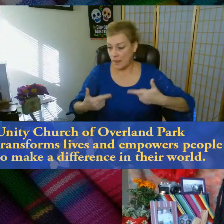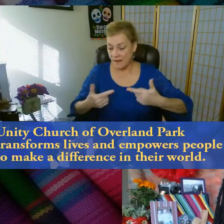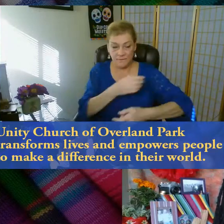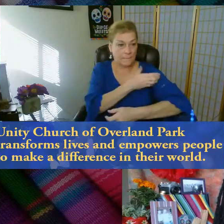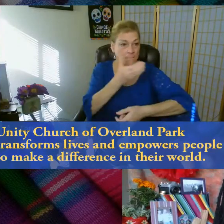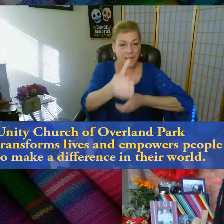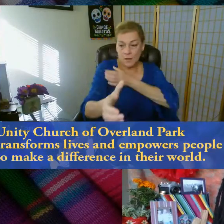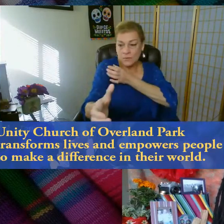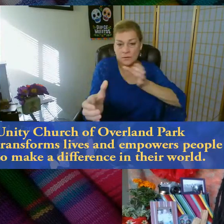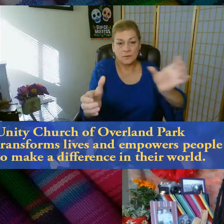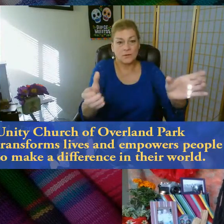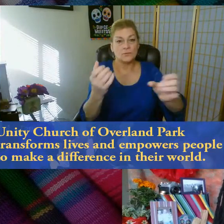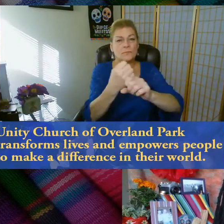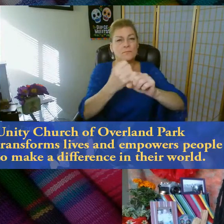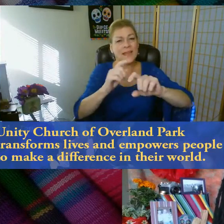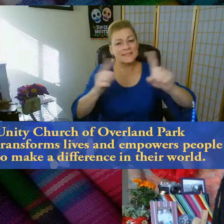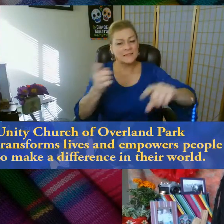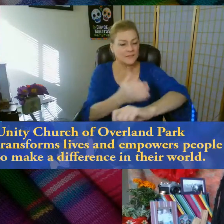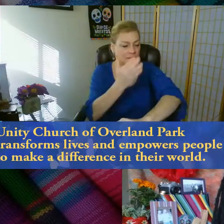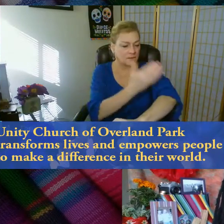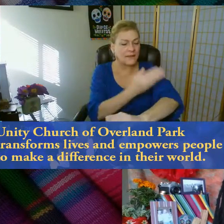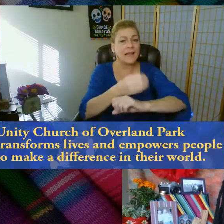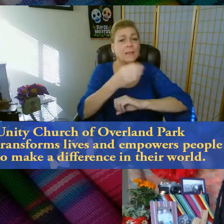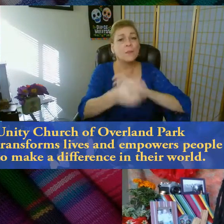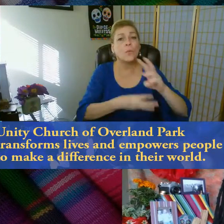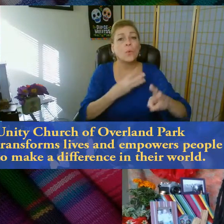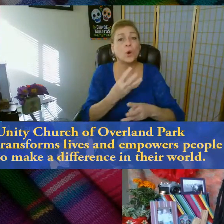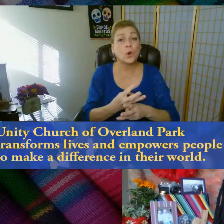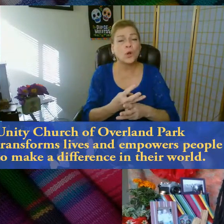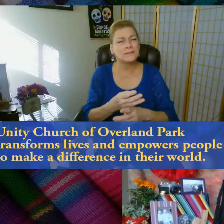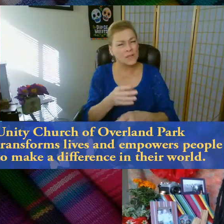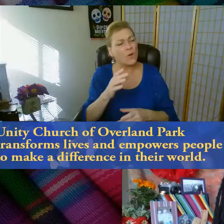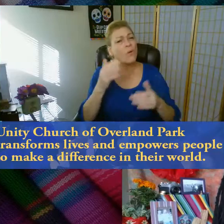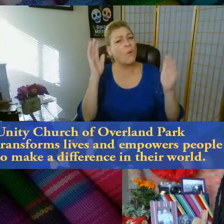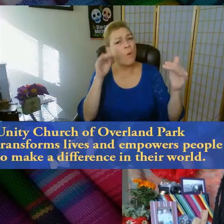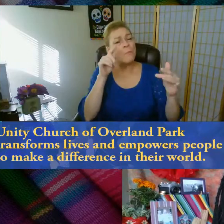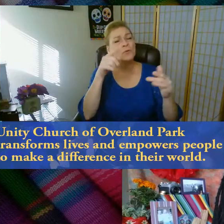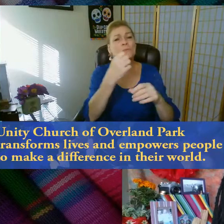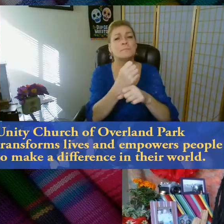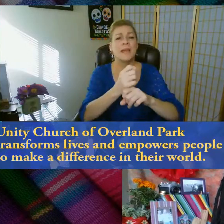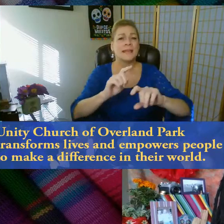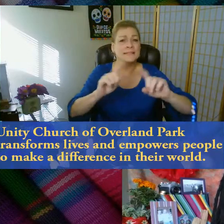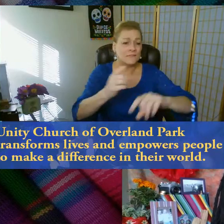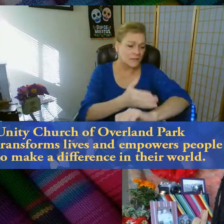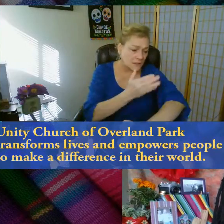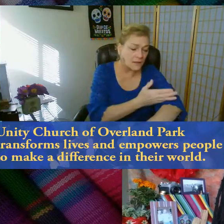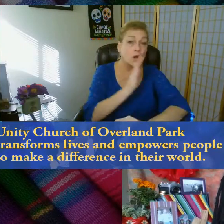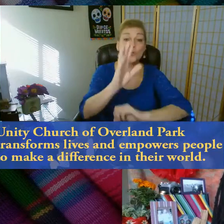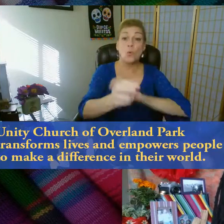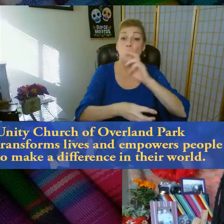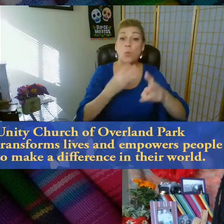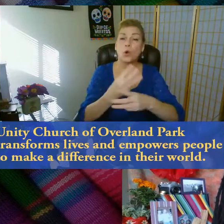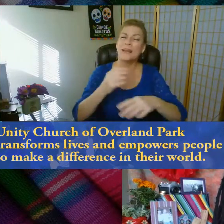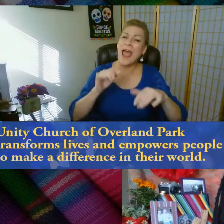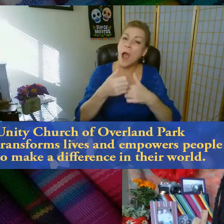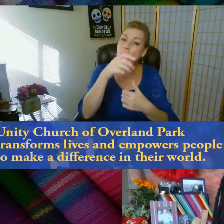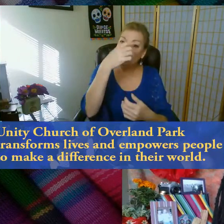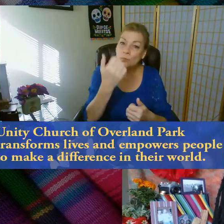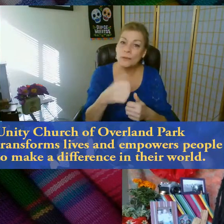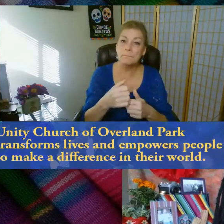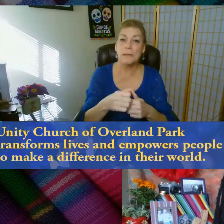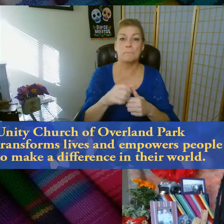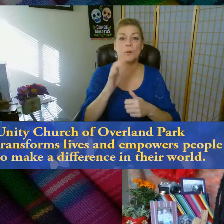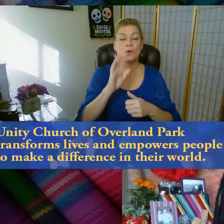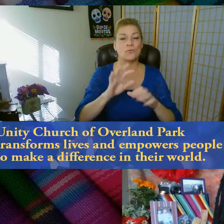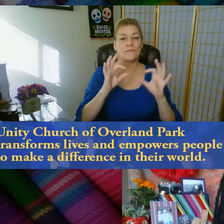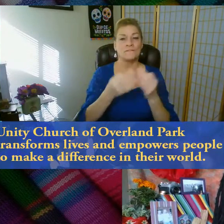empowers people to make a difference in the world. So may you make a difference in your world in the way that you remember your